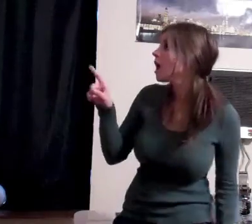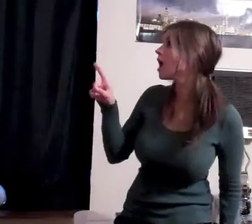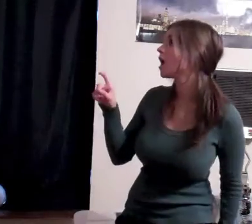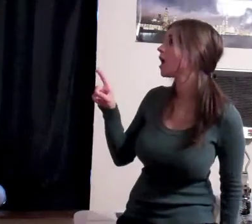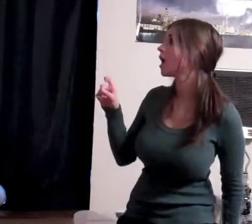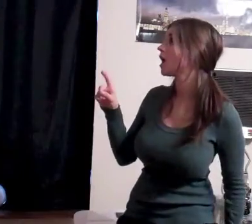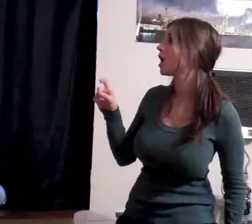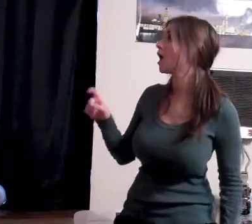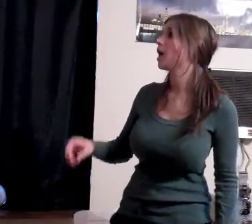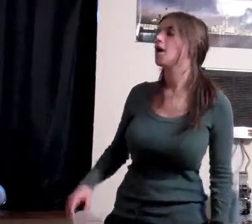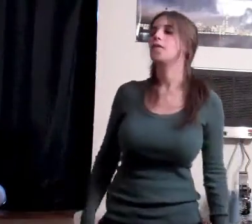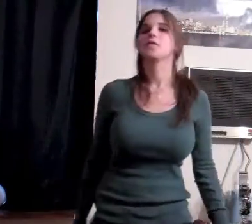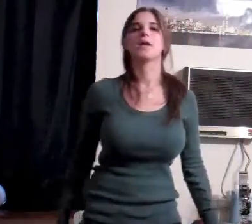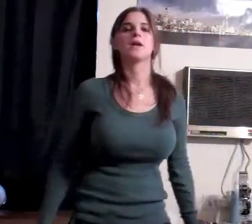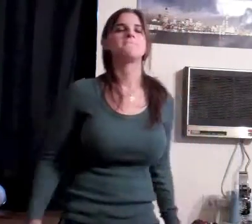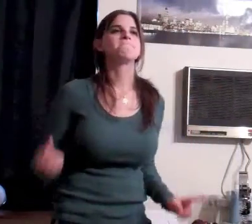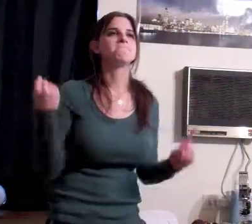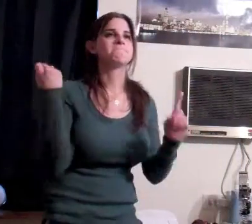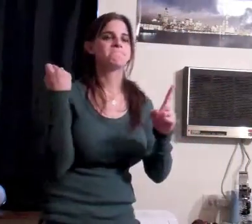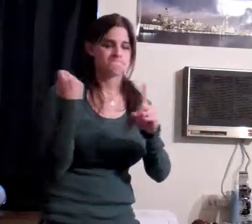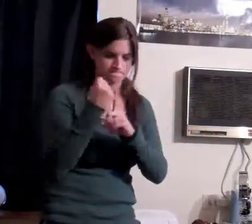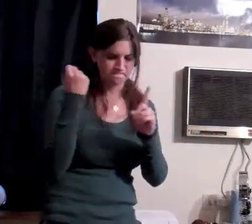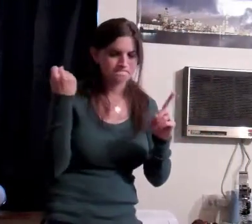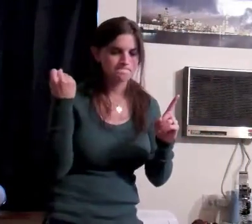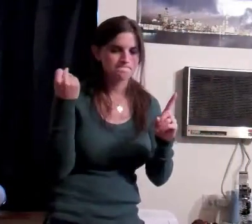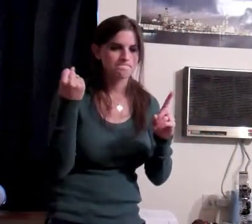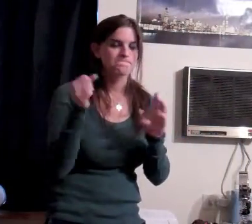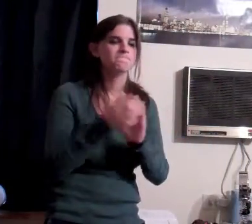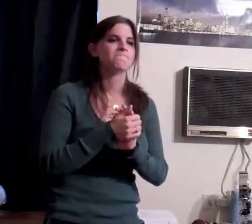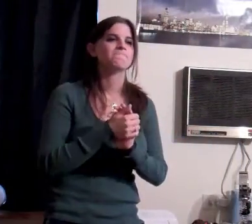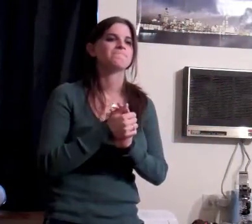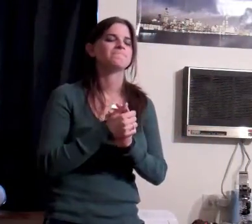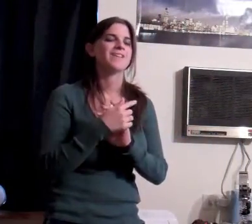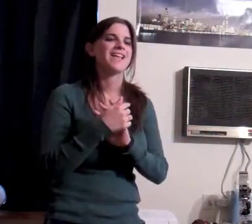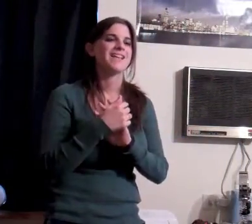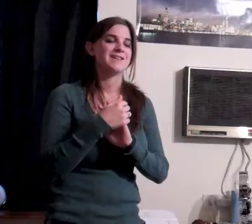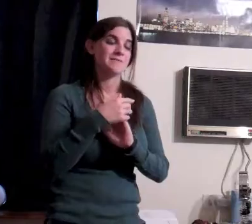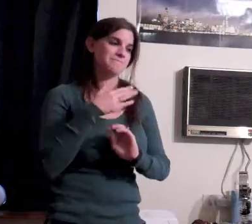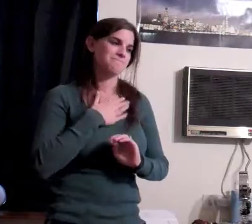And then I realized that I have taken my little 8-year-old's hand and taken her right